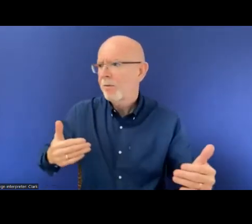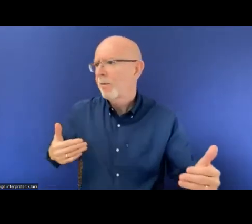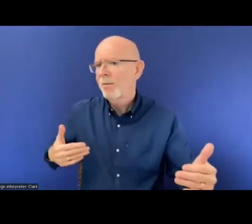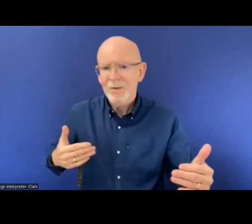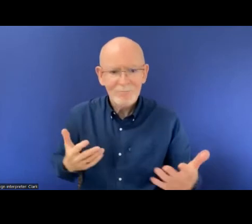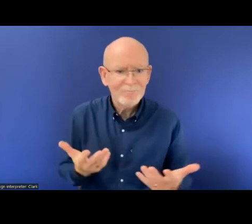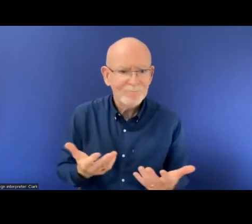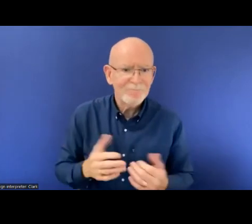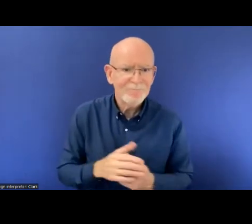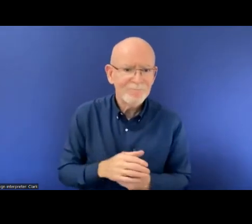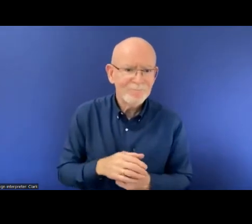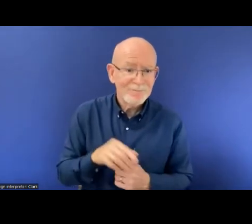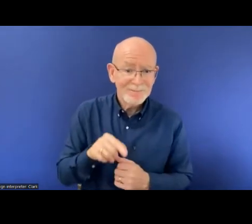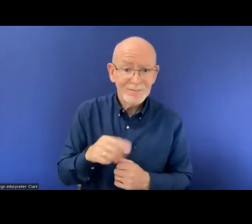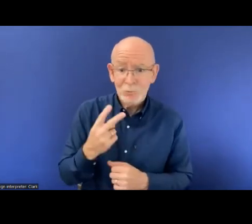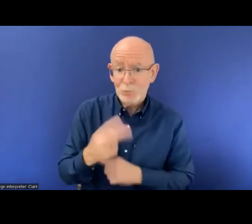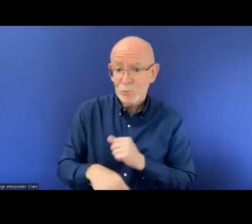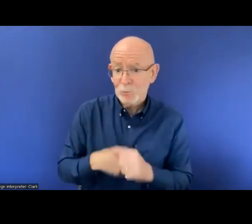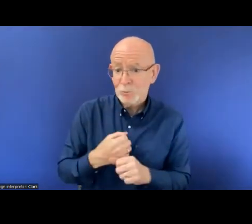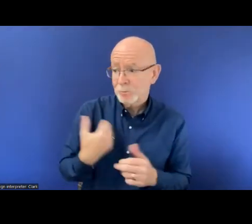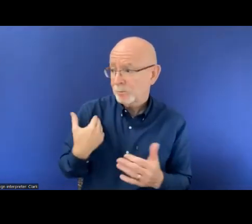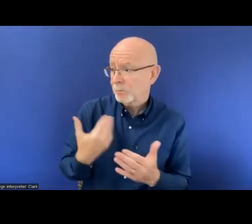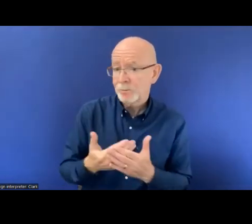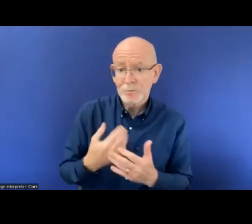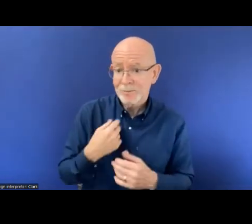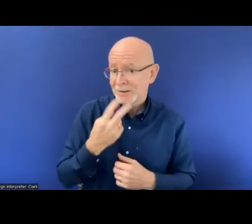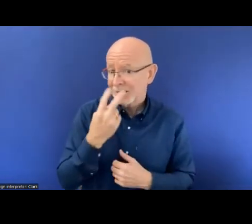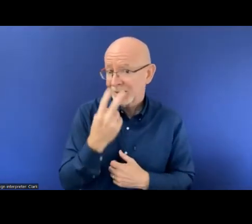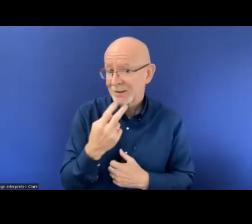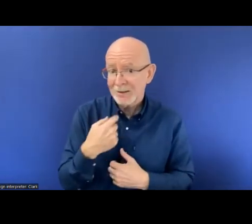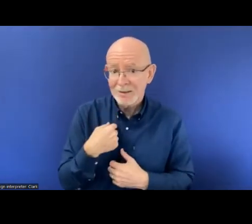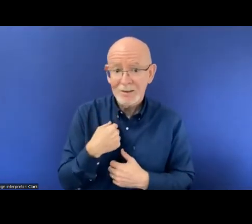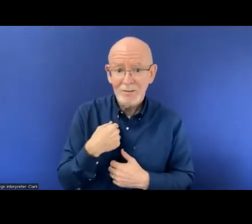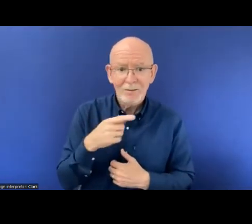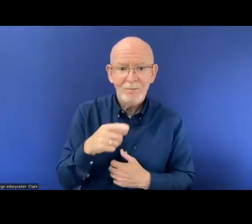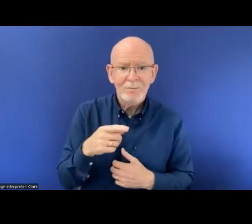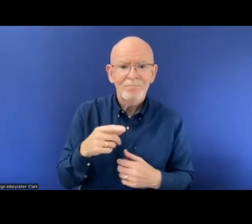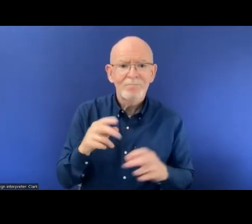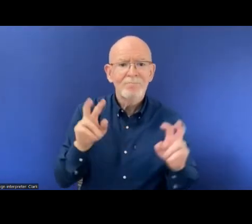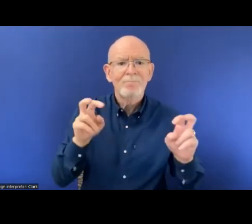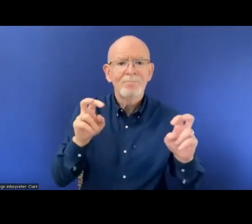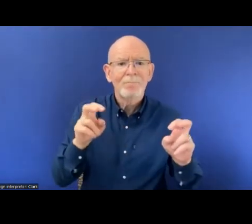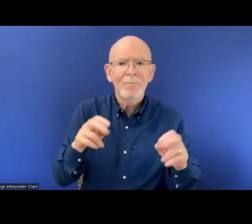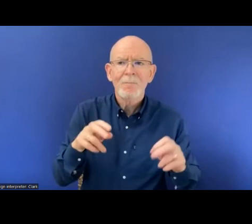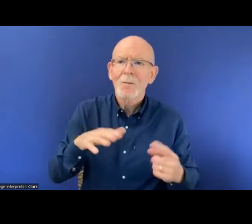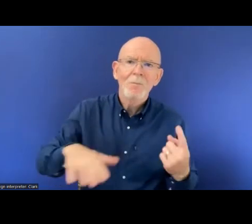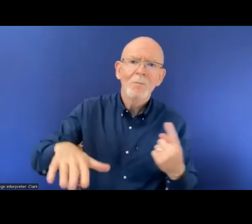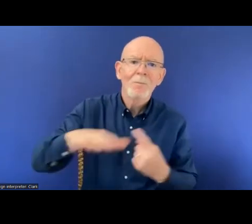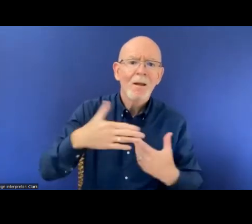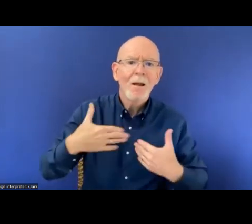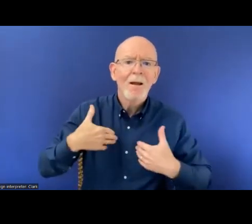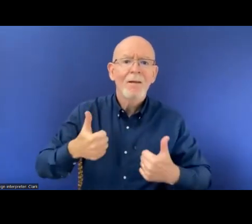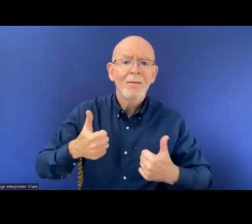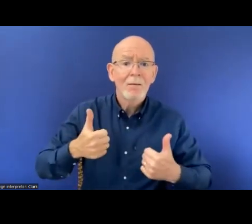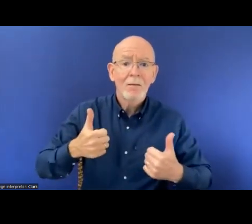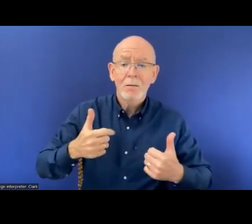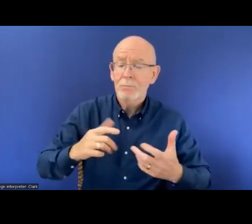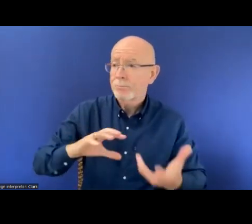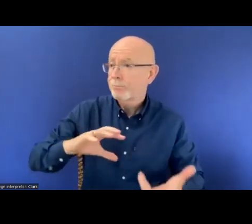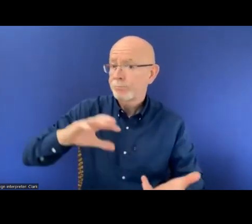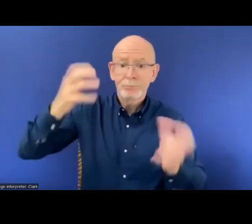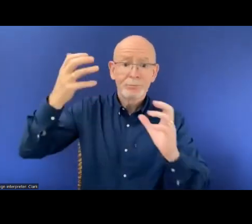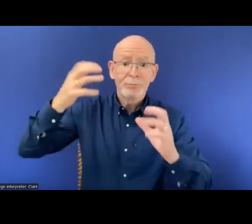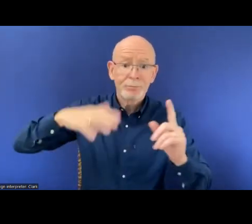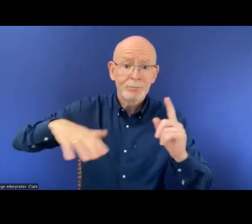increased calls to utilize schools as a resource for influencing the health and well-being of students and